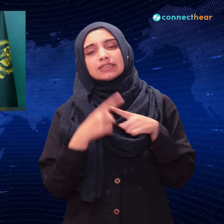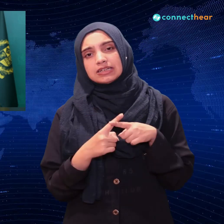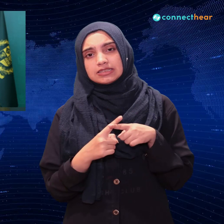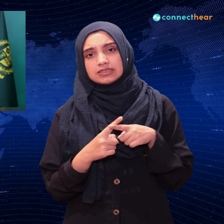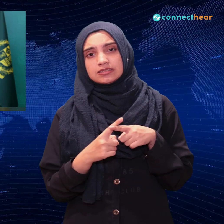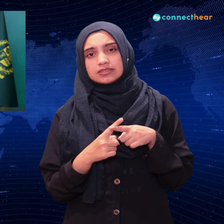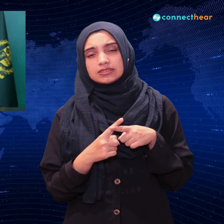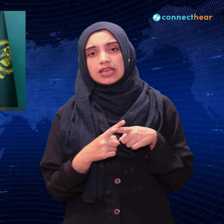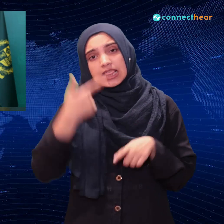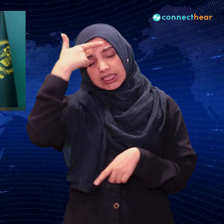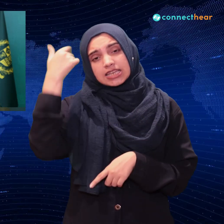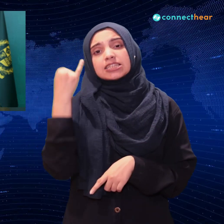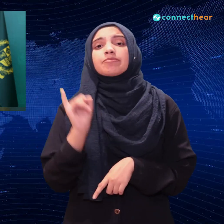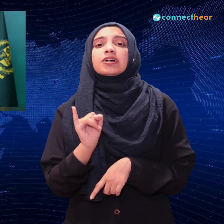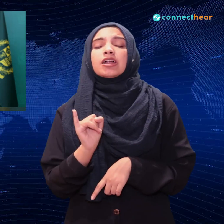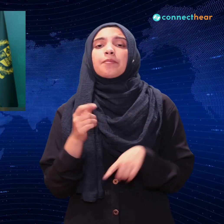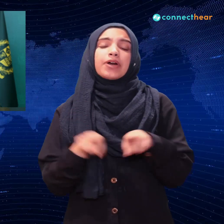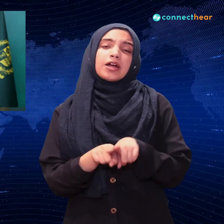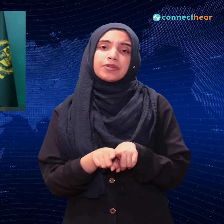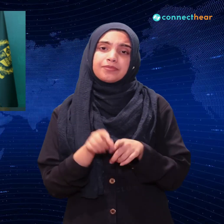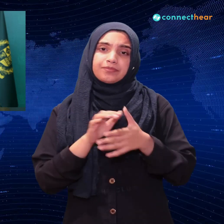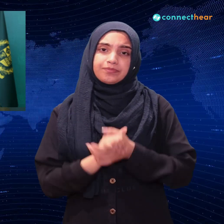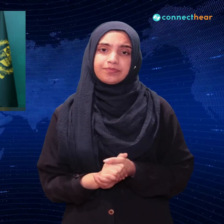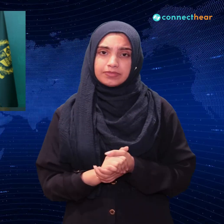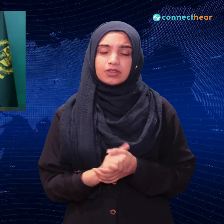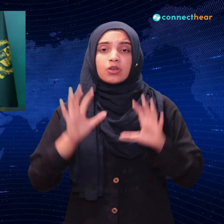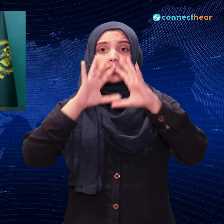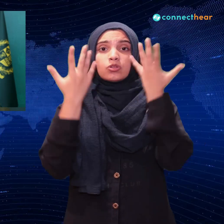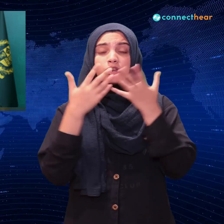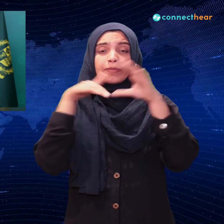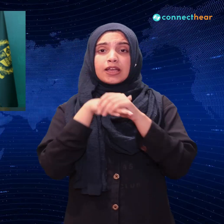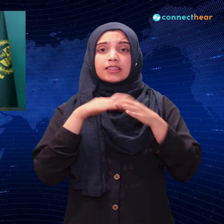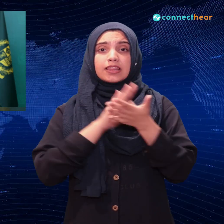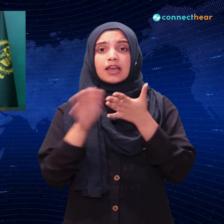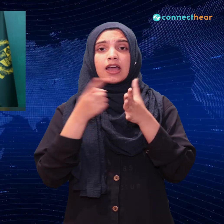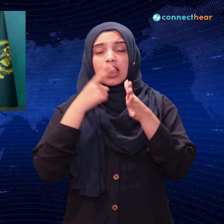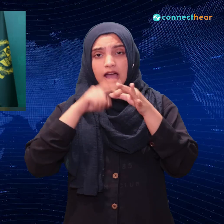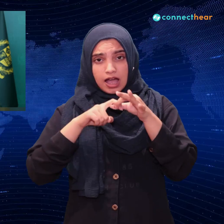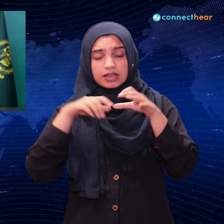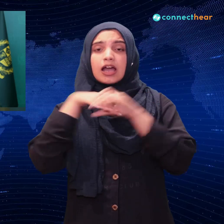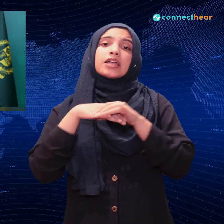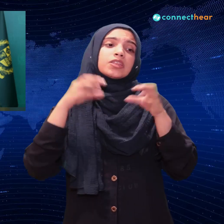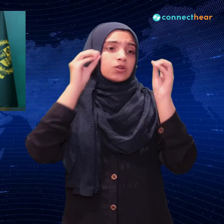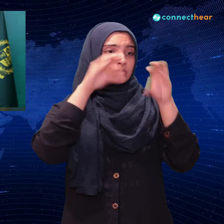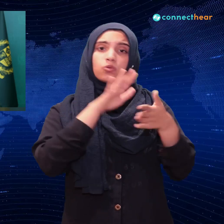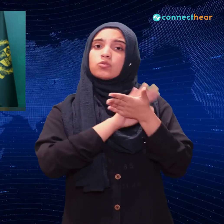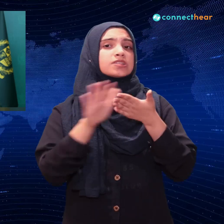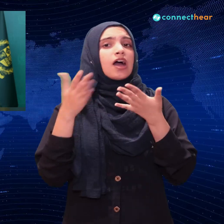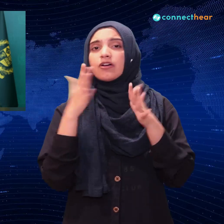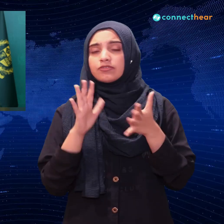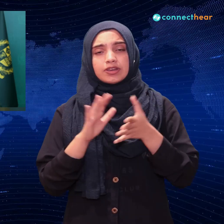very unfortunate, that the world's approach to violations of human rights lack even-handedness